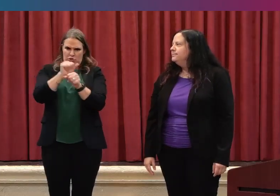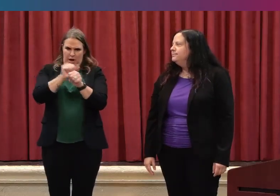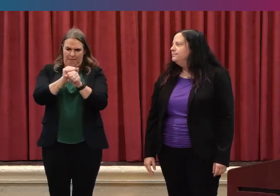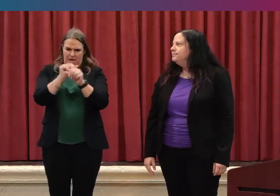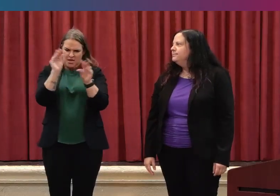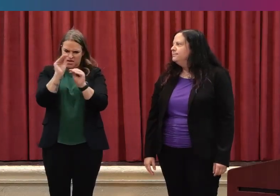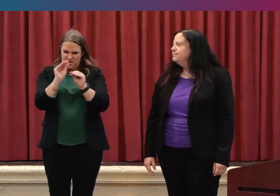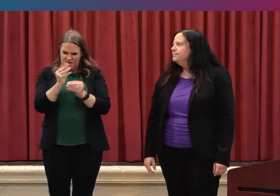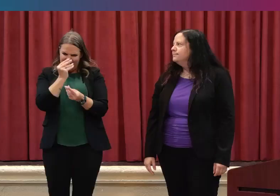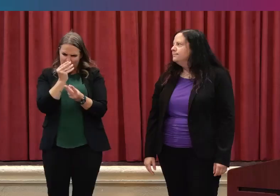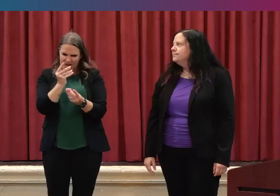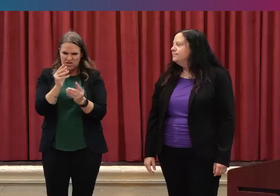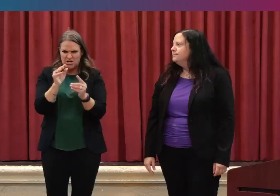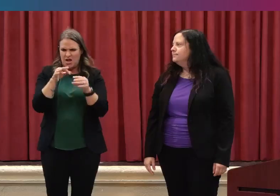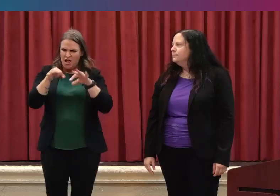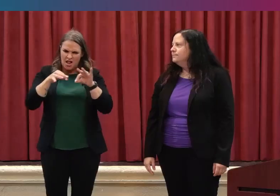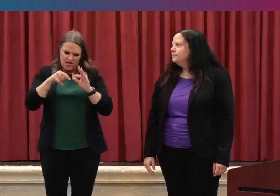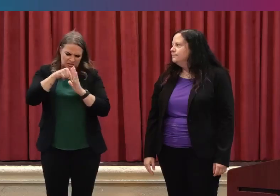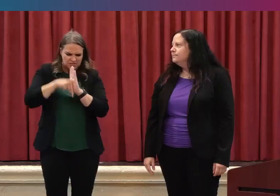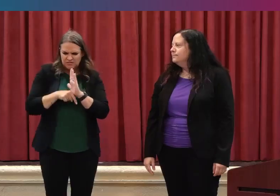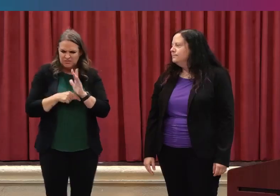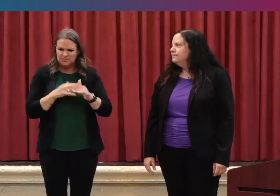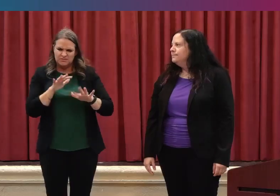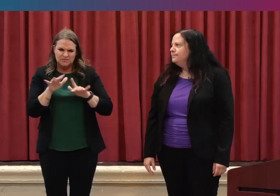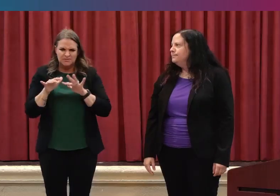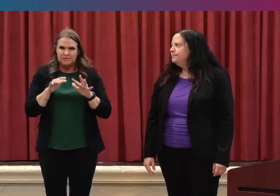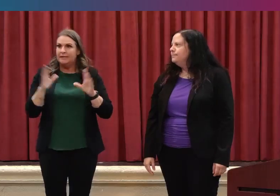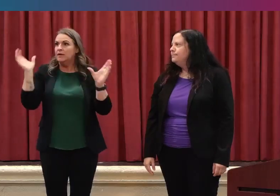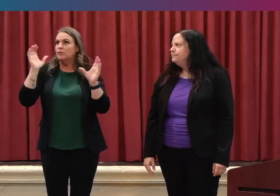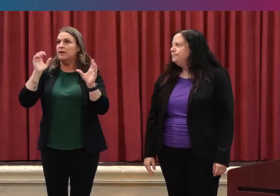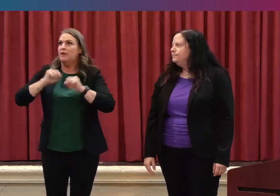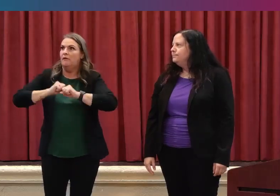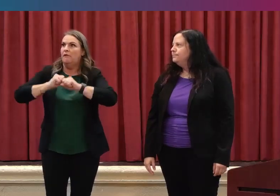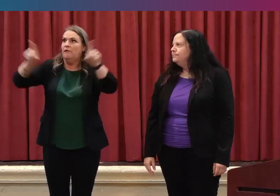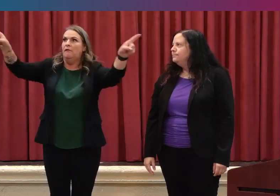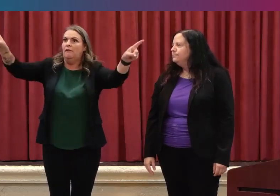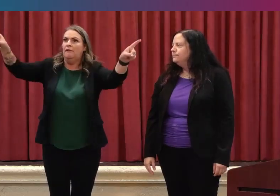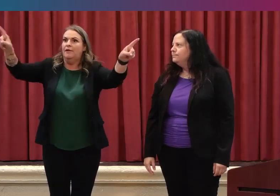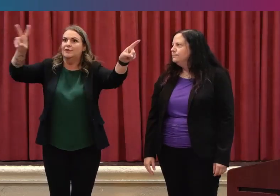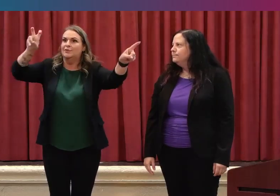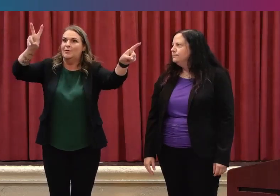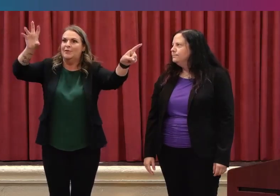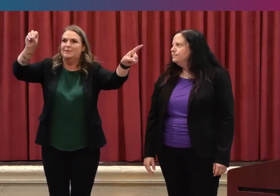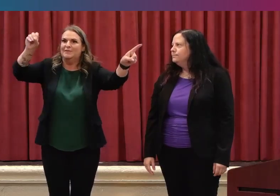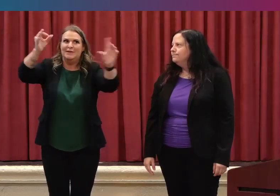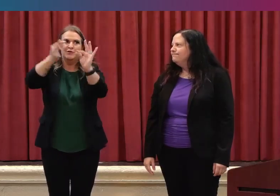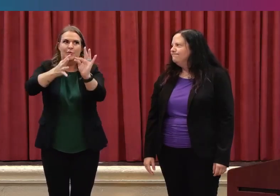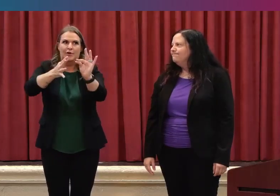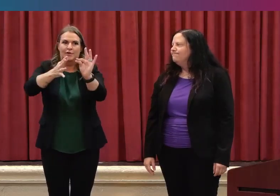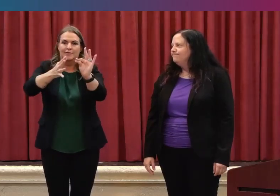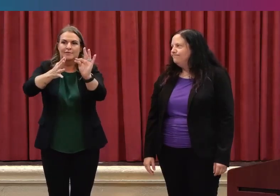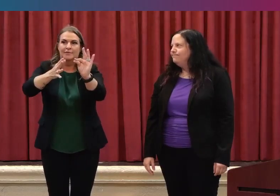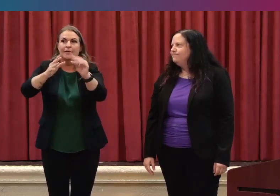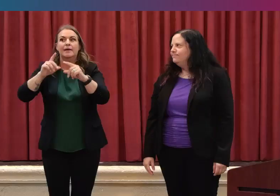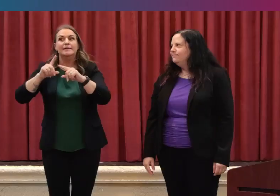us. So we schedule those jobs, we take down all the information and the details, we send a blast out to those